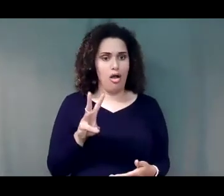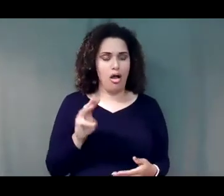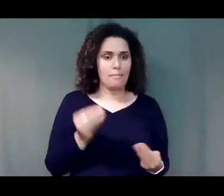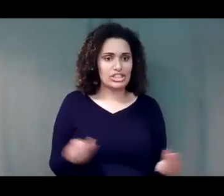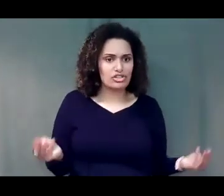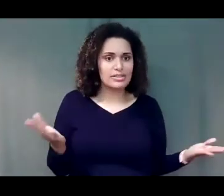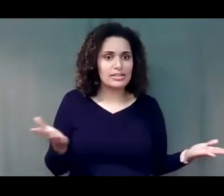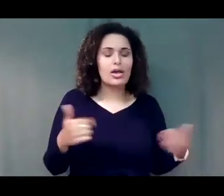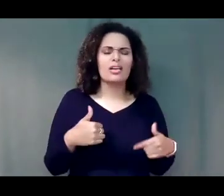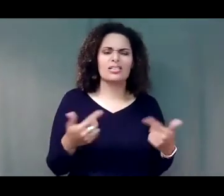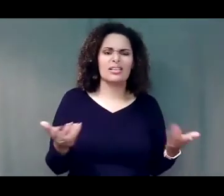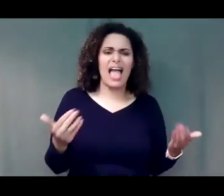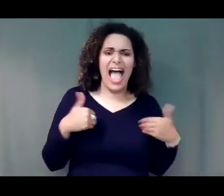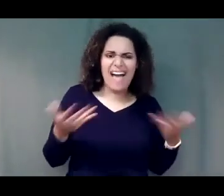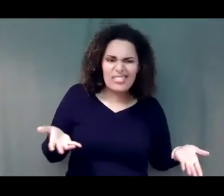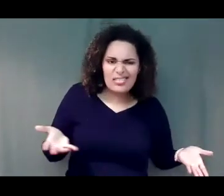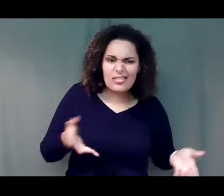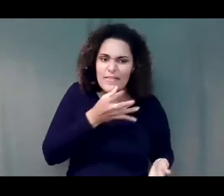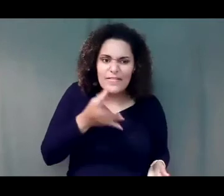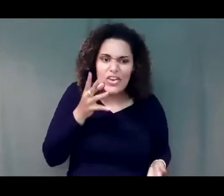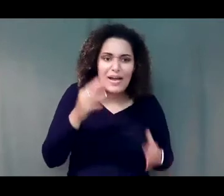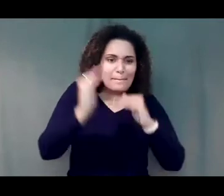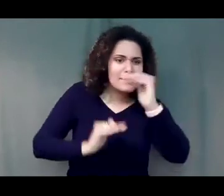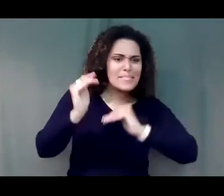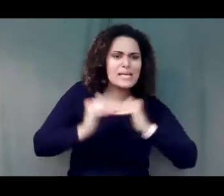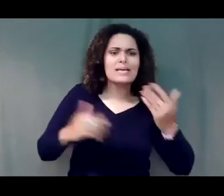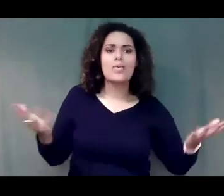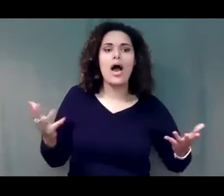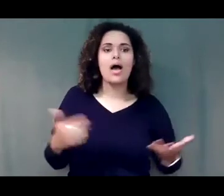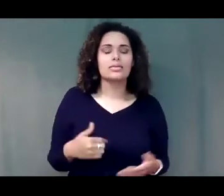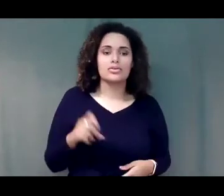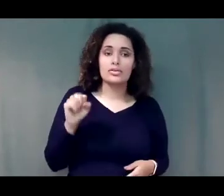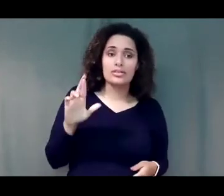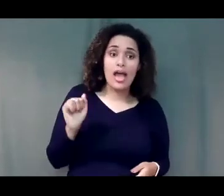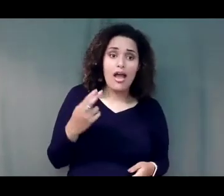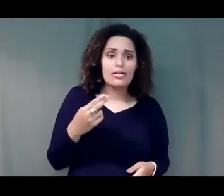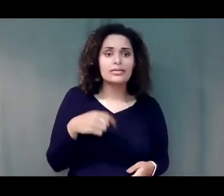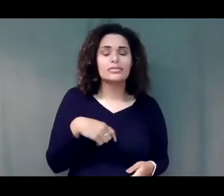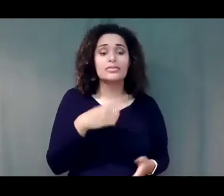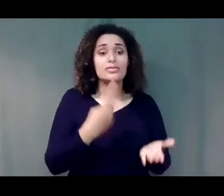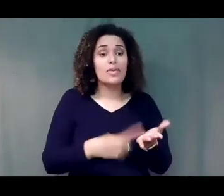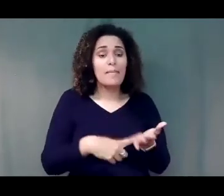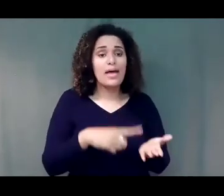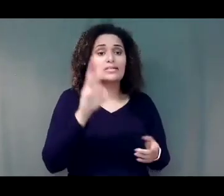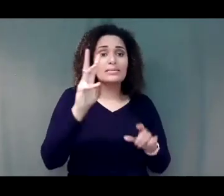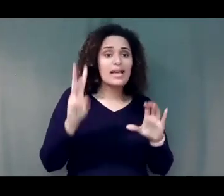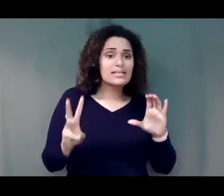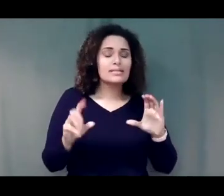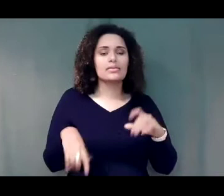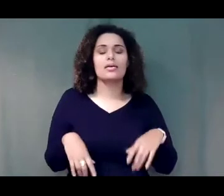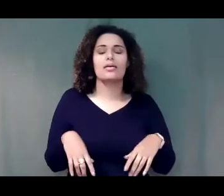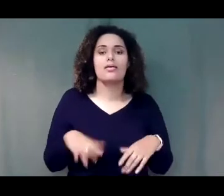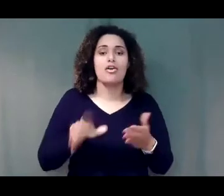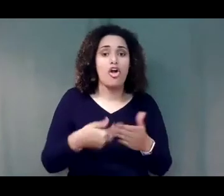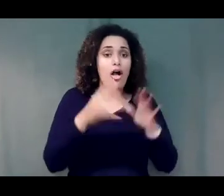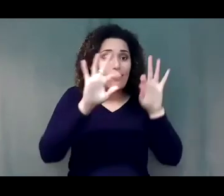raw materials do we have on the farm for building a building as well? So as Sarah talked about the 6x6s, and all of the